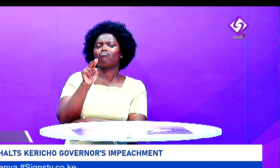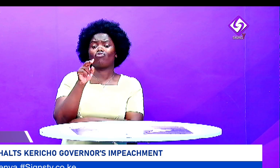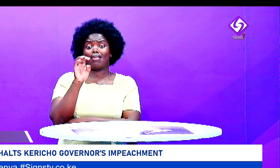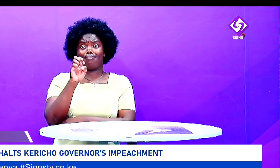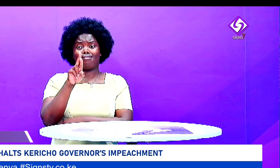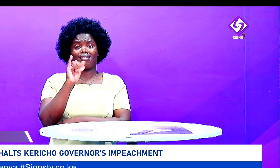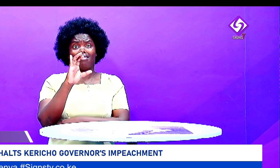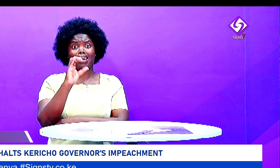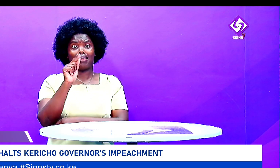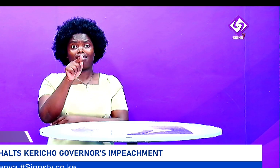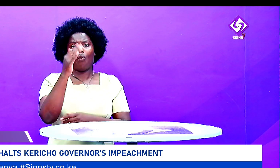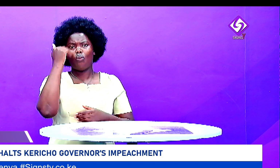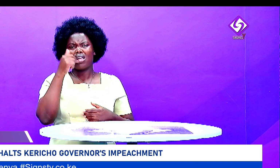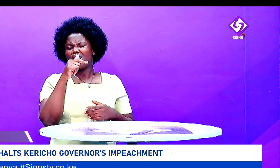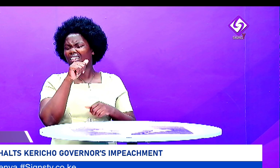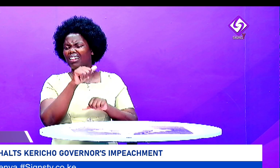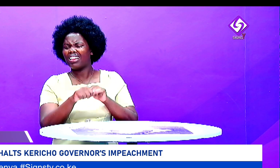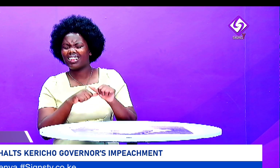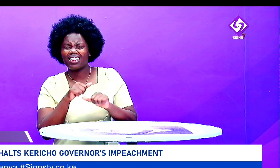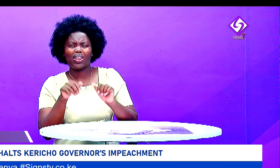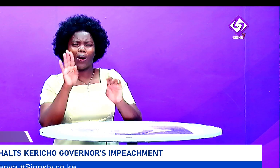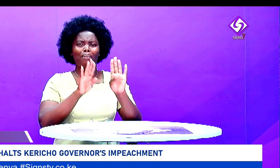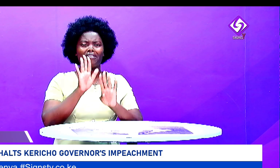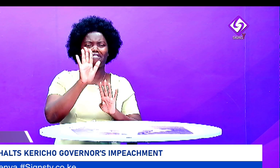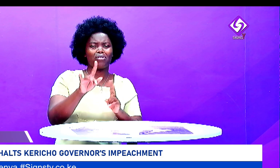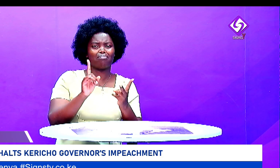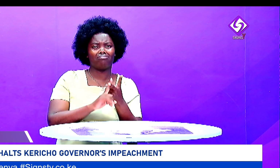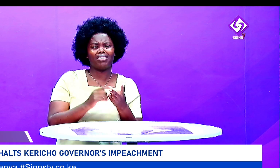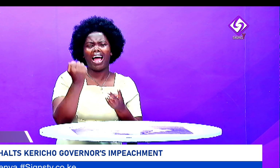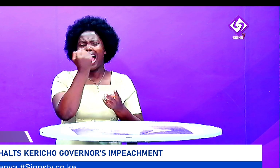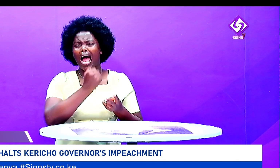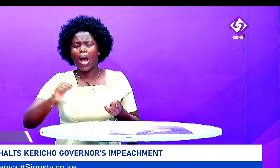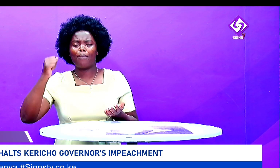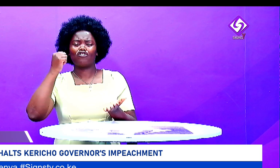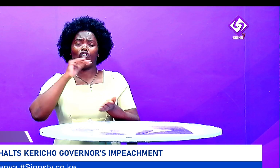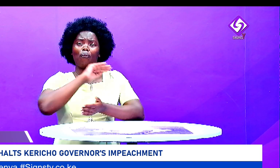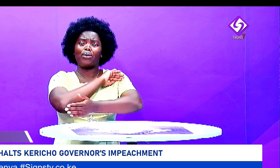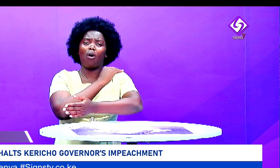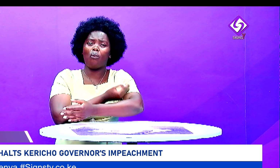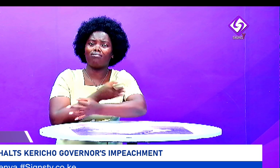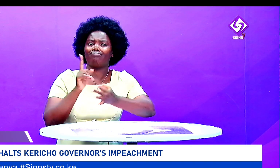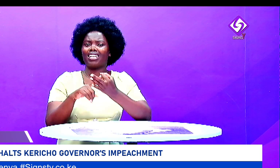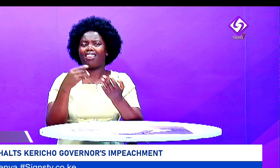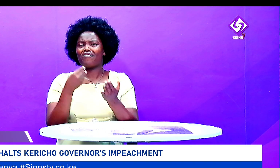accuses Mutai of gross misconduct, abuse of office, and financial